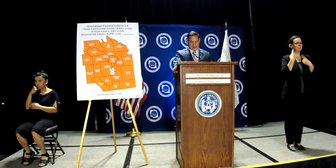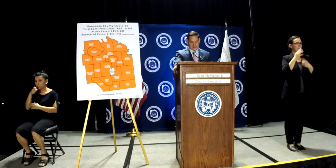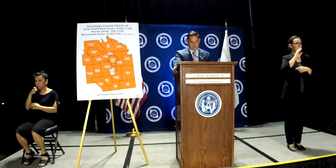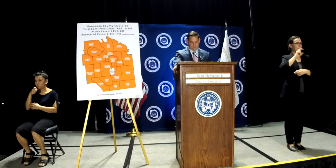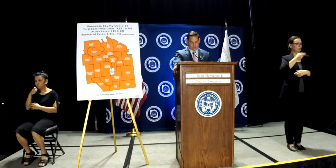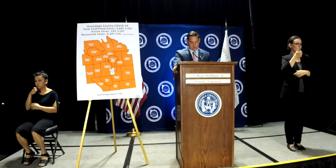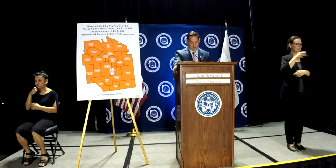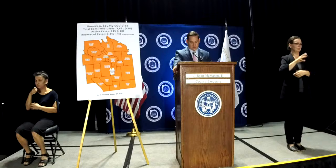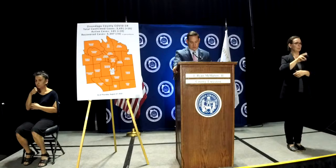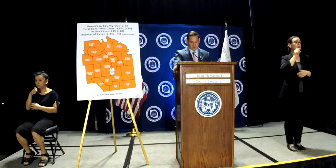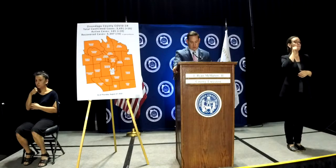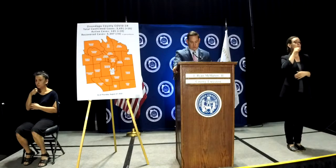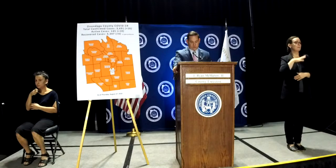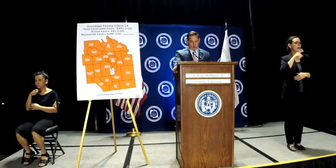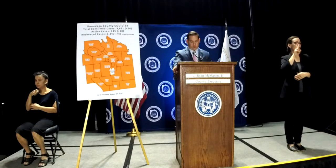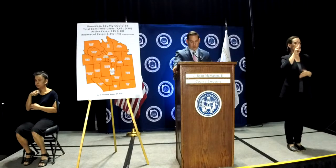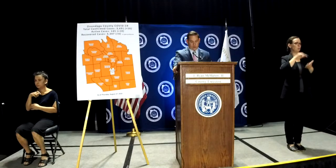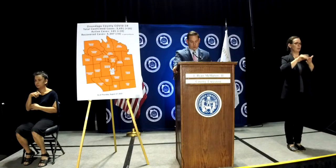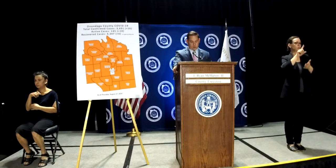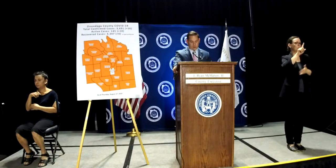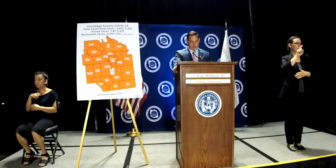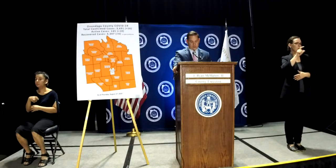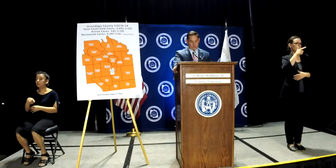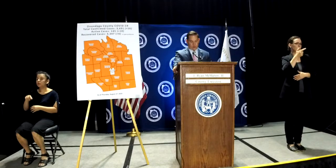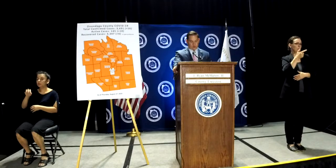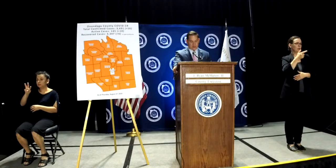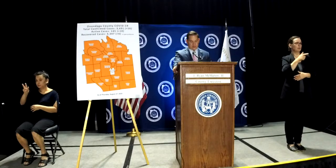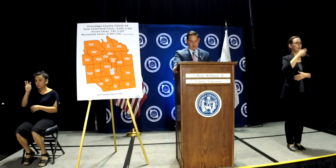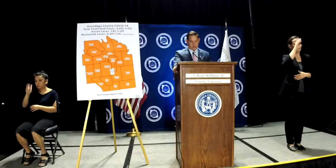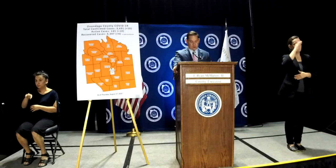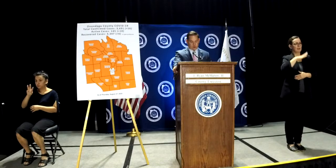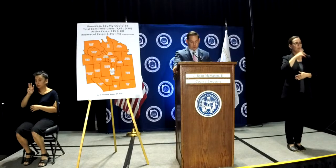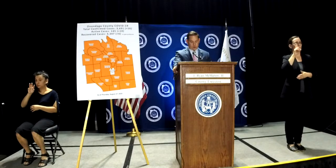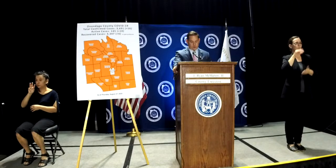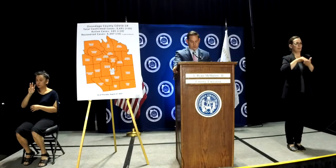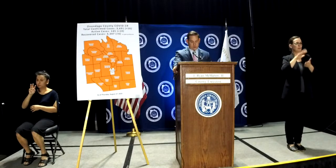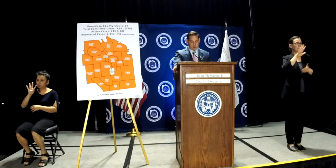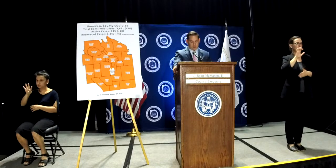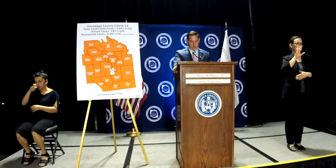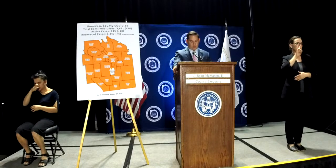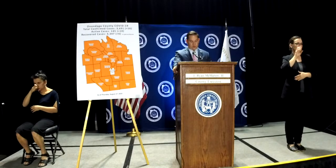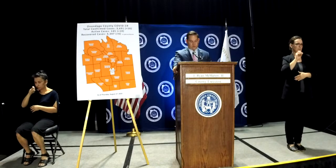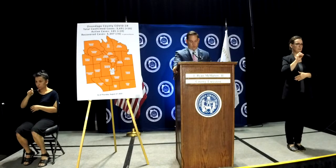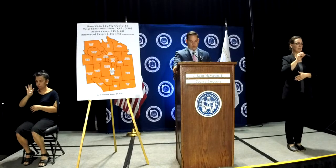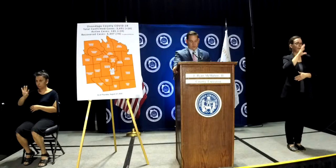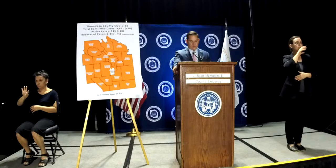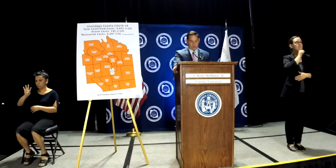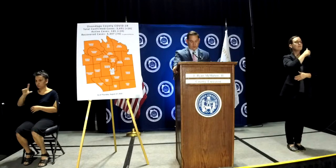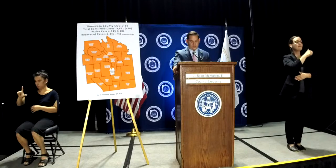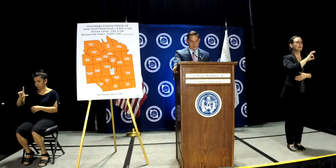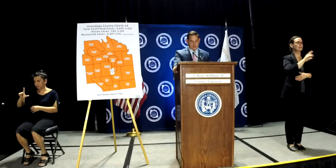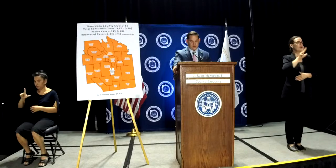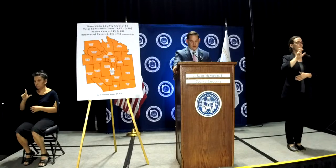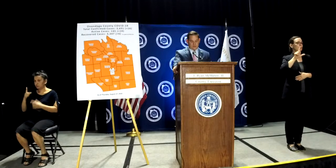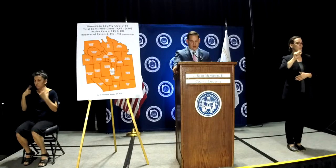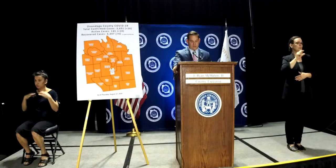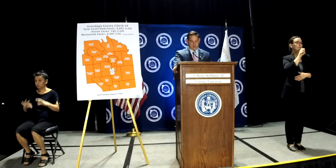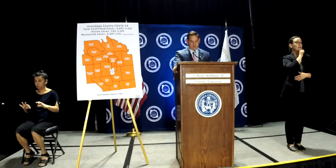under 19, 740 are in their 20s, 493 in their 30s, 440 in their